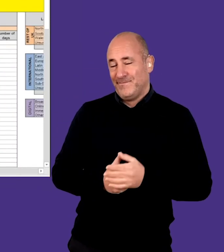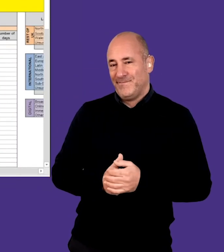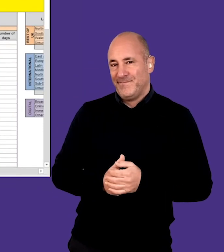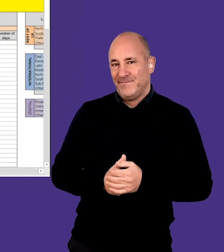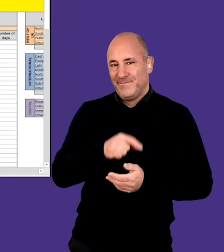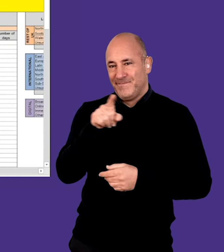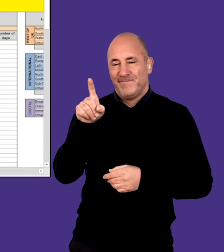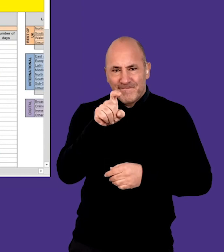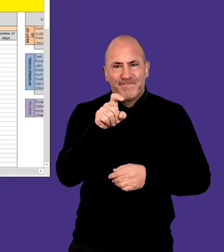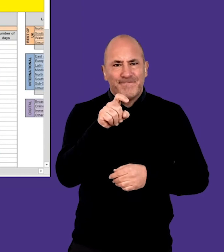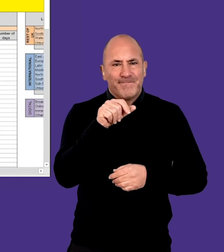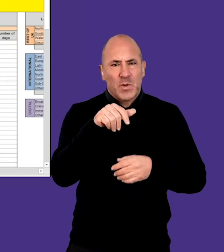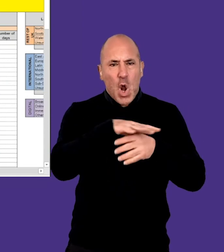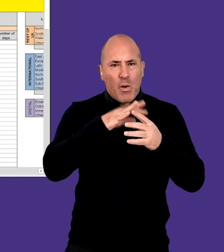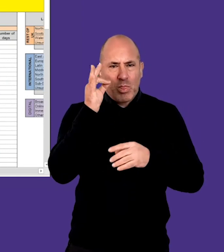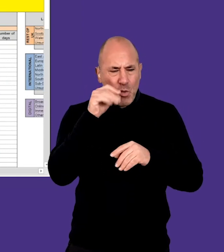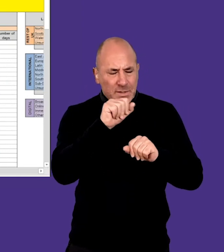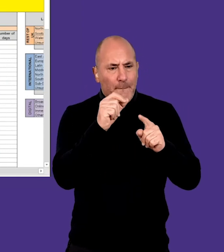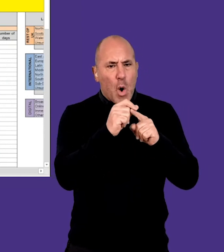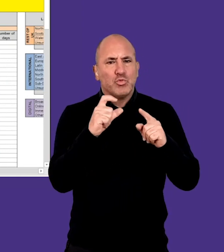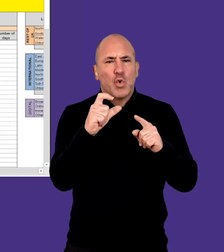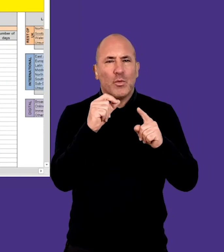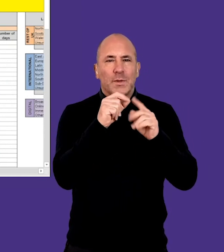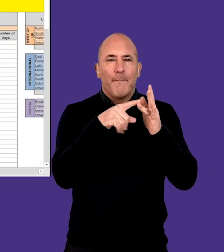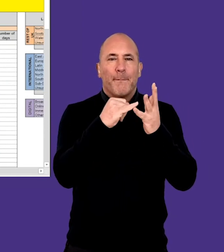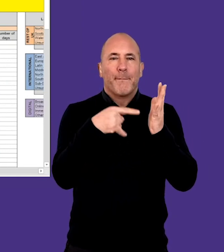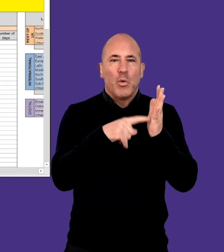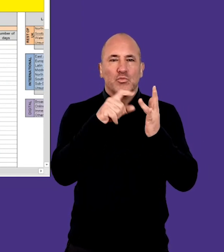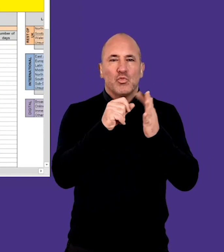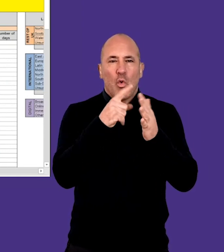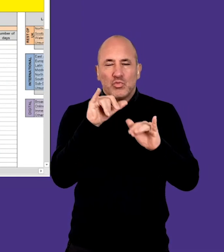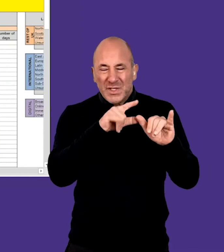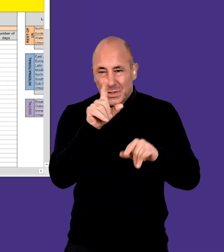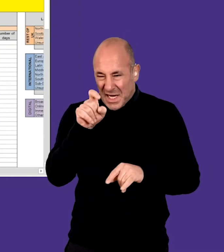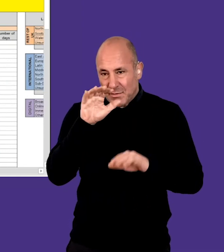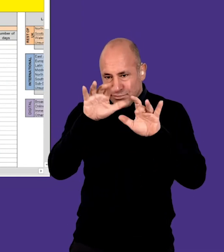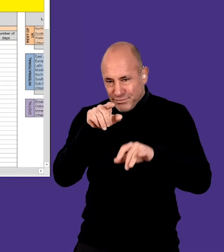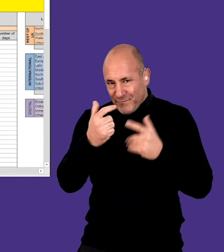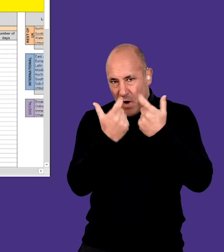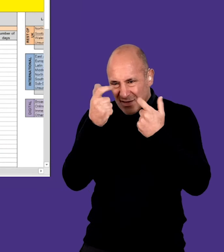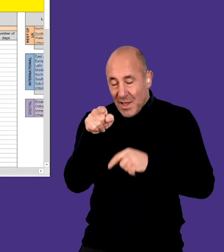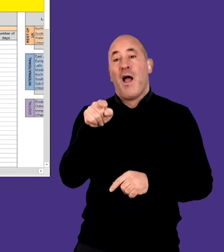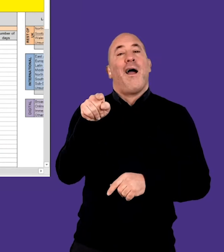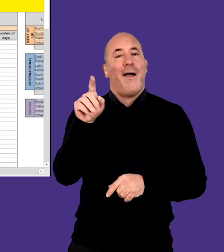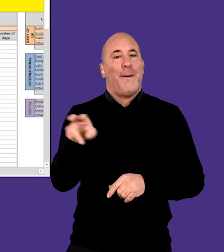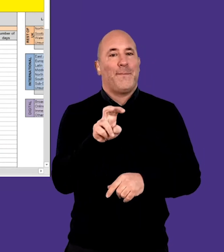there's a link to the gov.uk website where you can search a postcode to find out which local authority it belongs